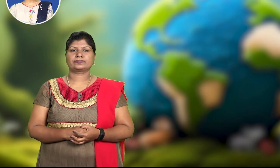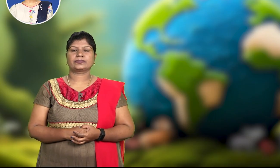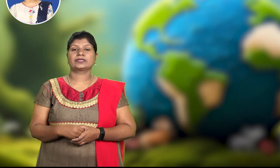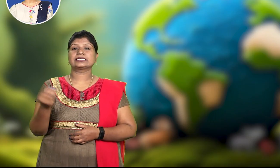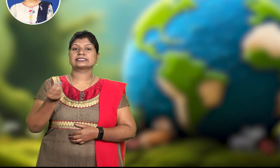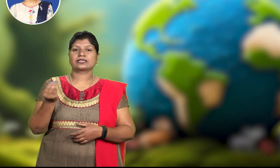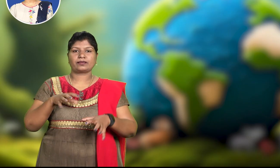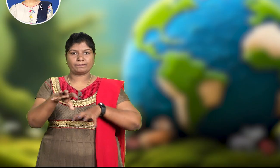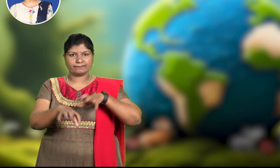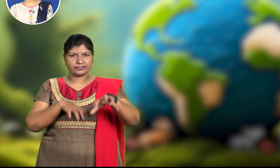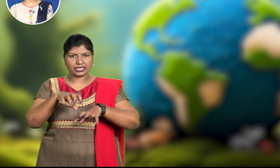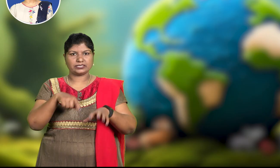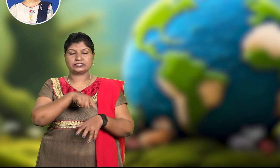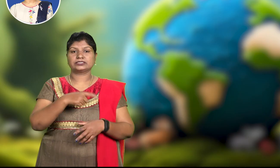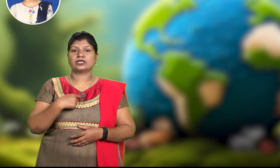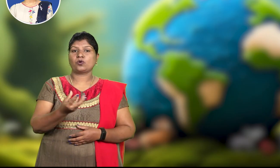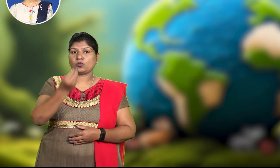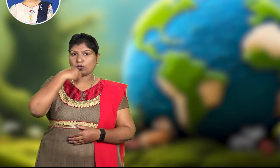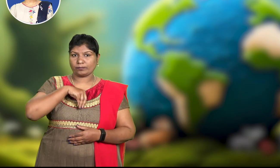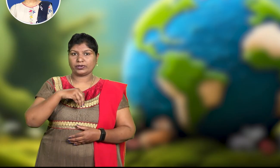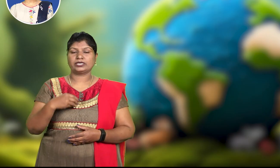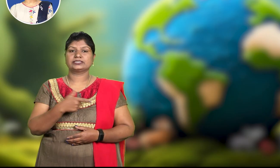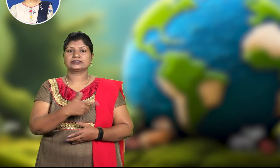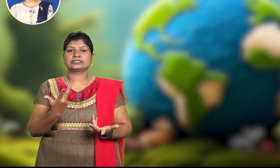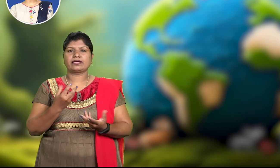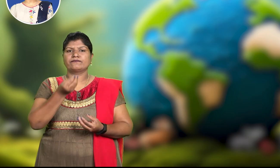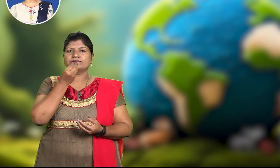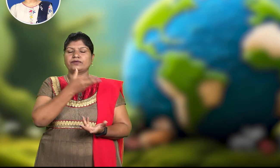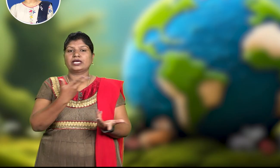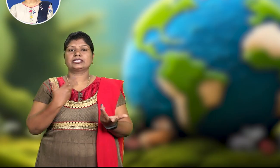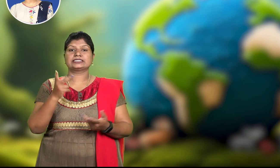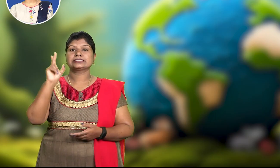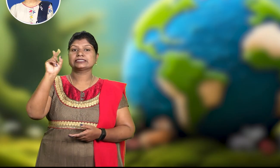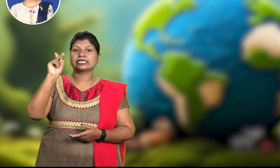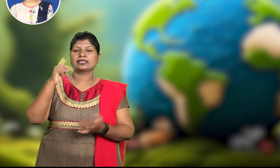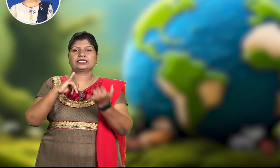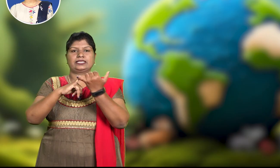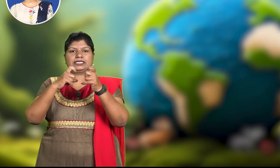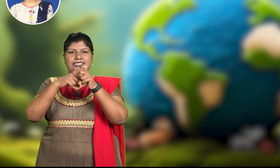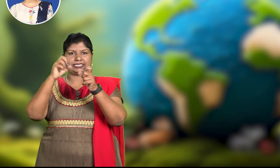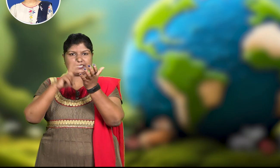Some animals obtain their food by feeding on secondary consumers.